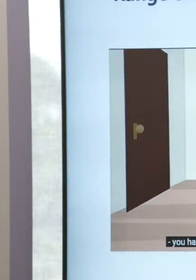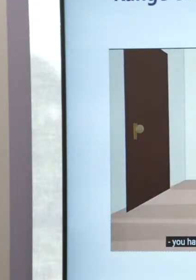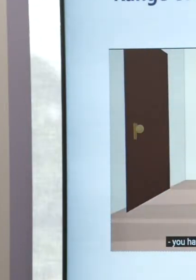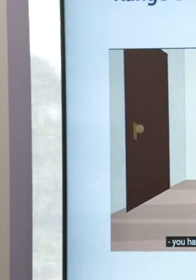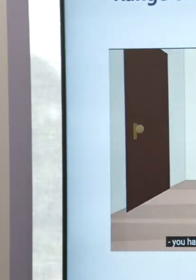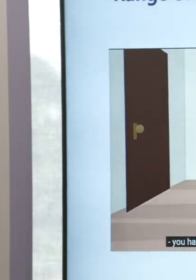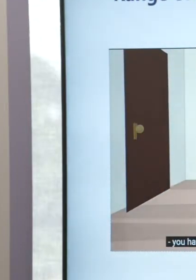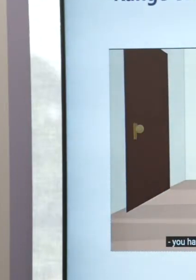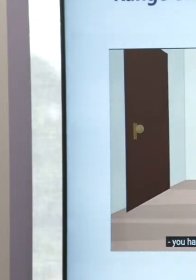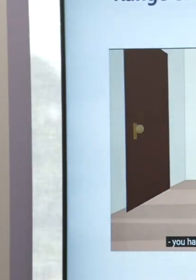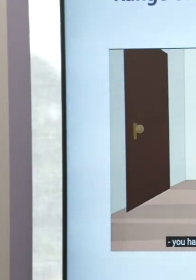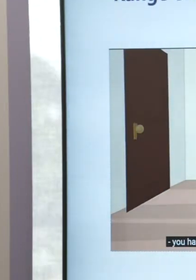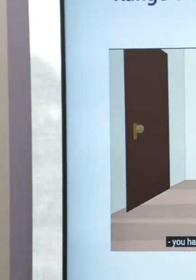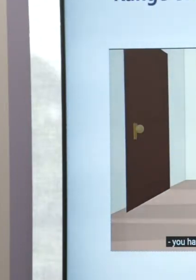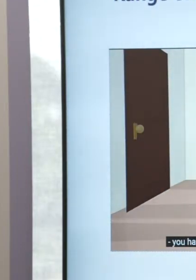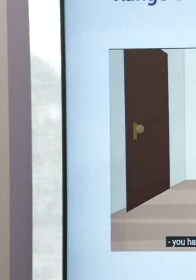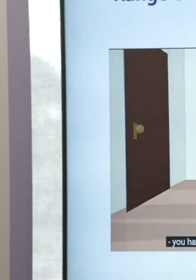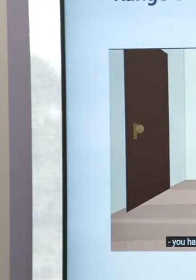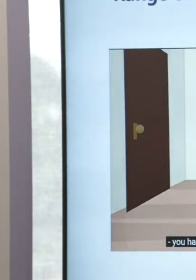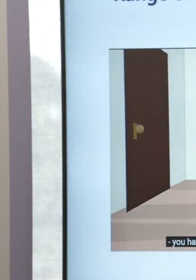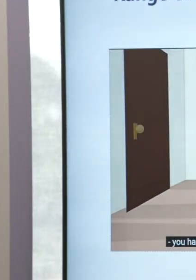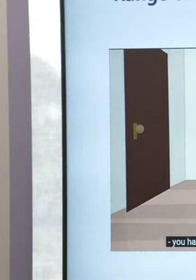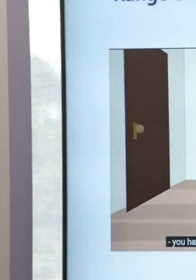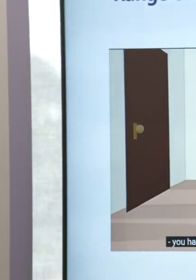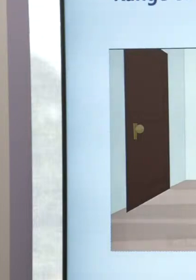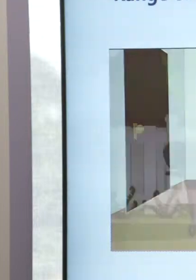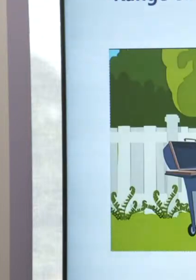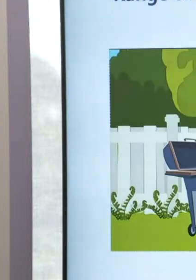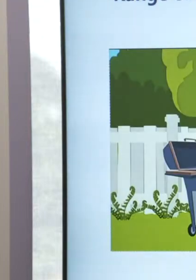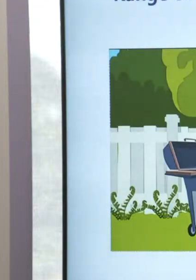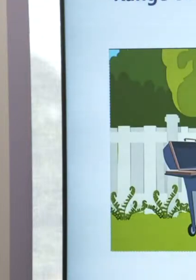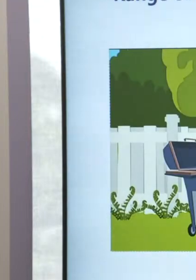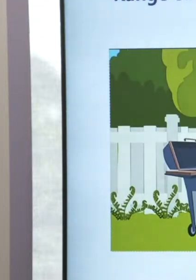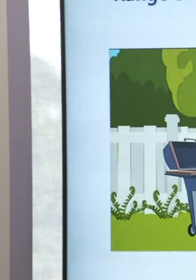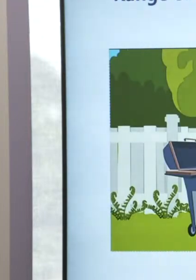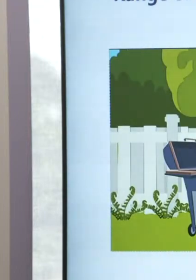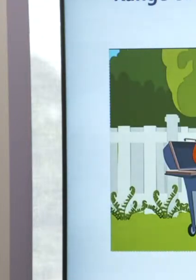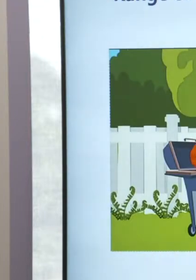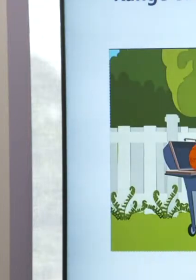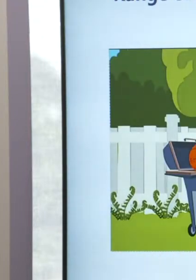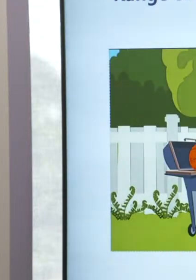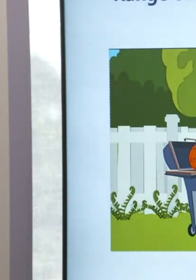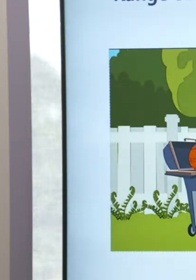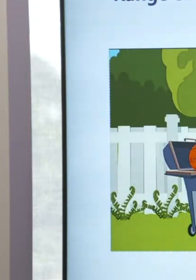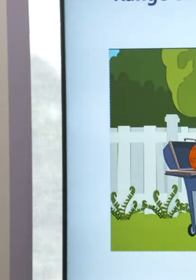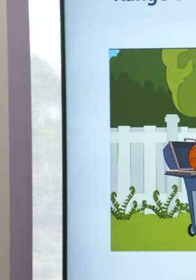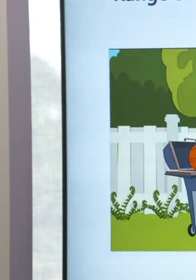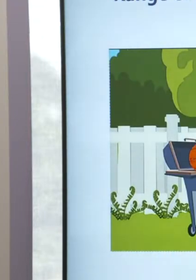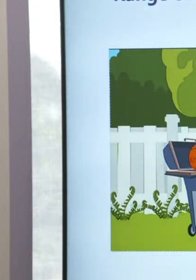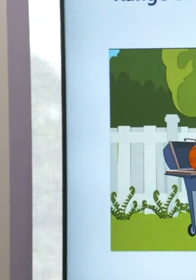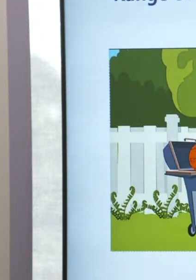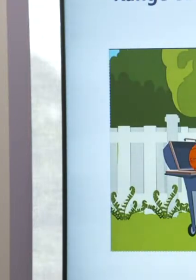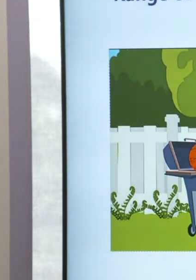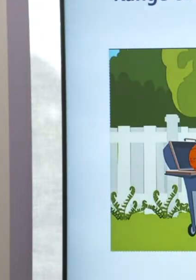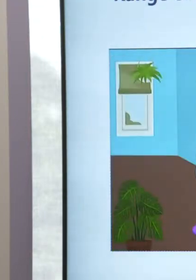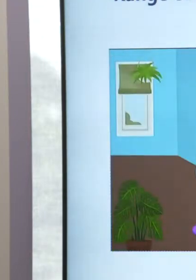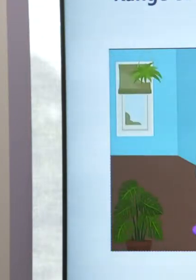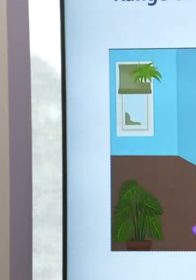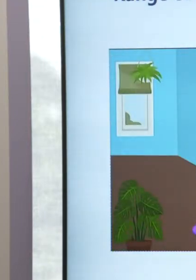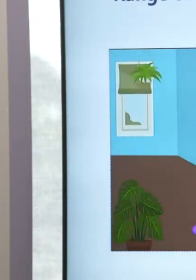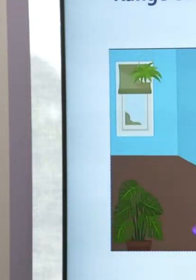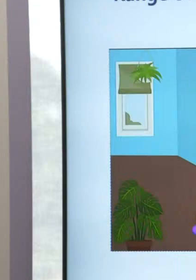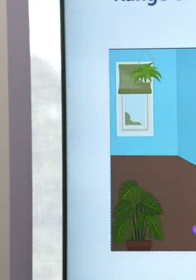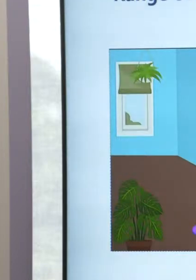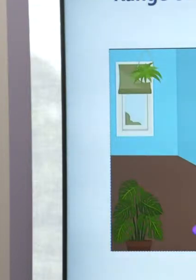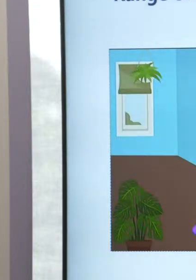you have a sudden change in breathing or bad chest pain, you're confused or not thinking clearly,